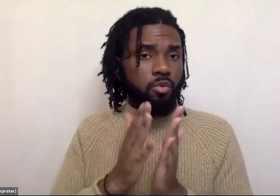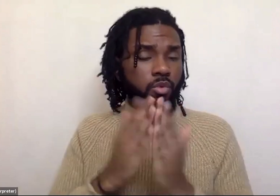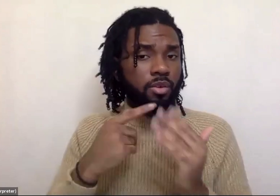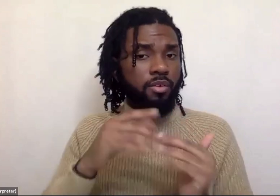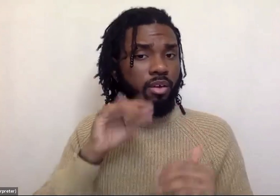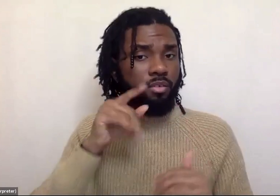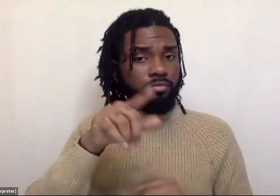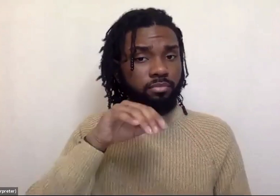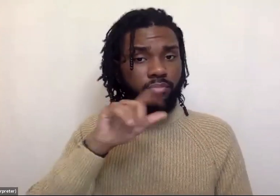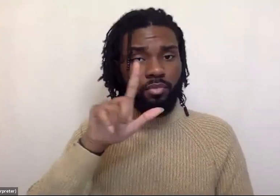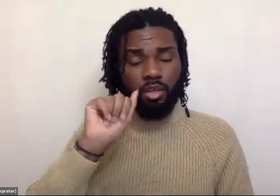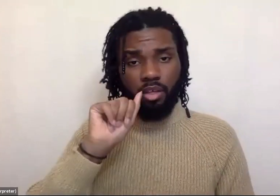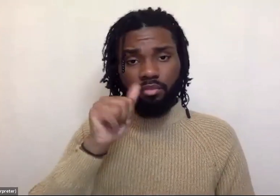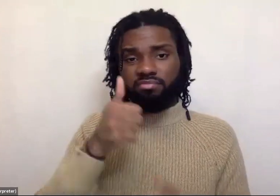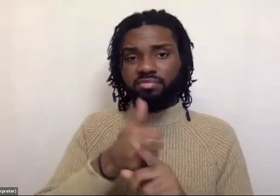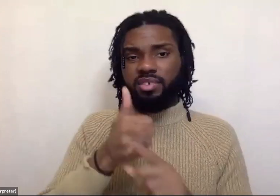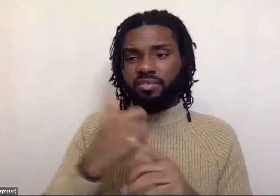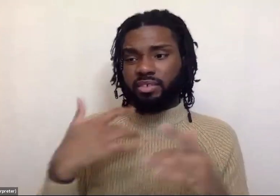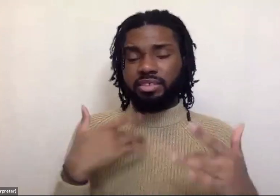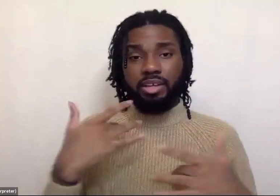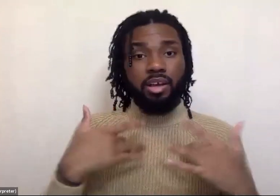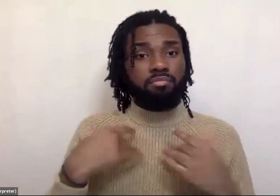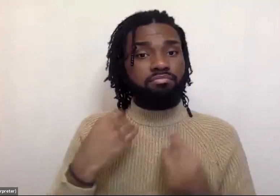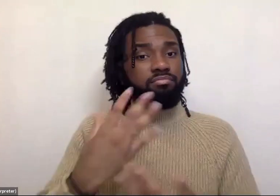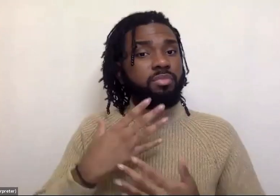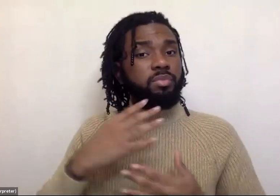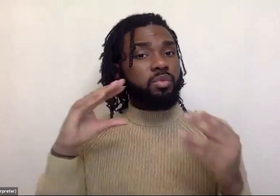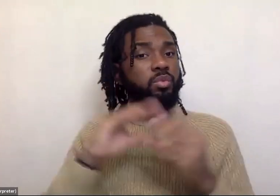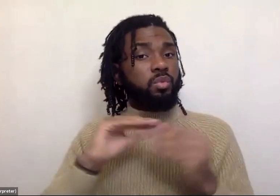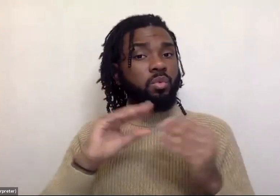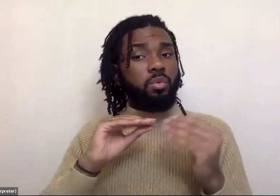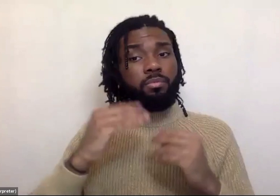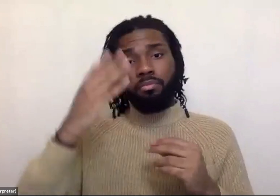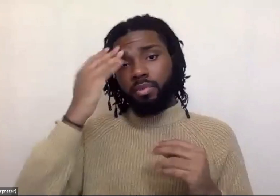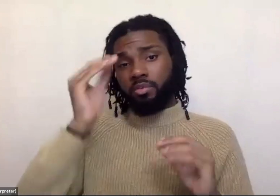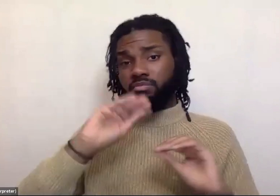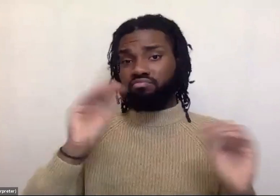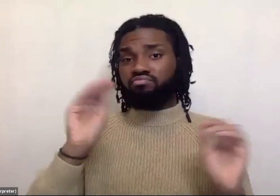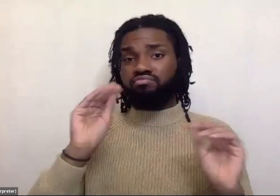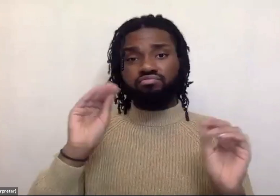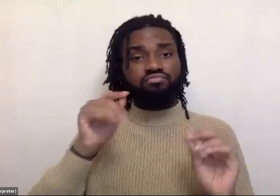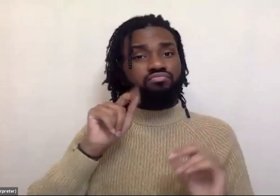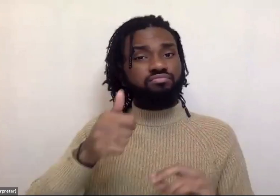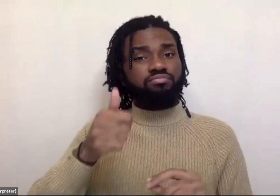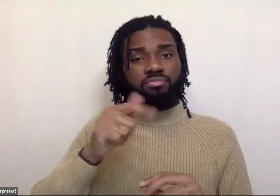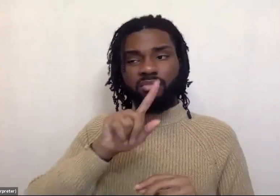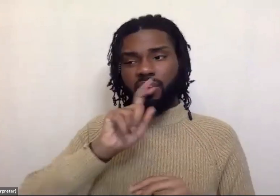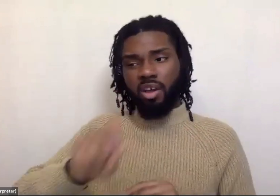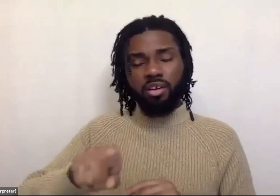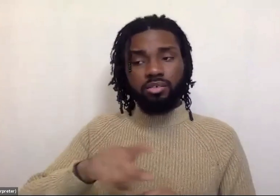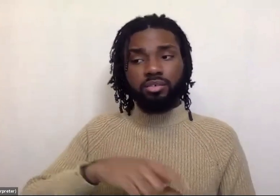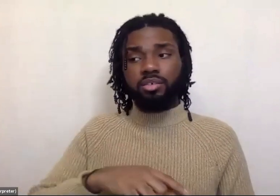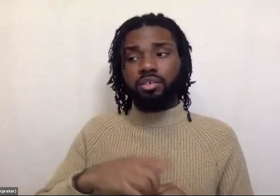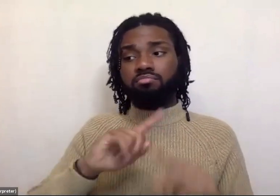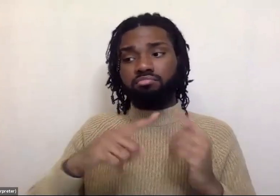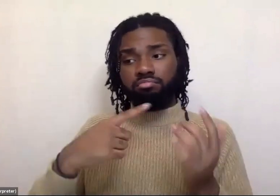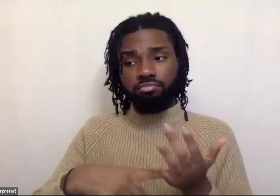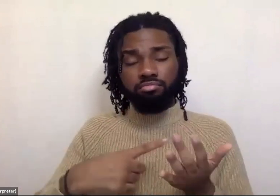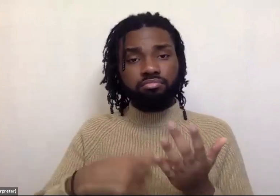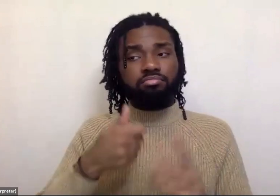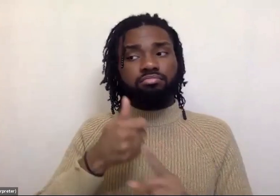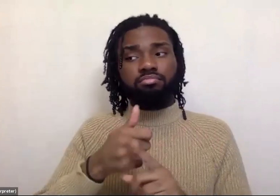and she is so excited to tell me this story because no one has asked her about it. And she talks about how, you know, she's co-chair of the